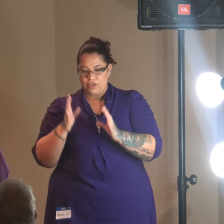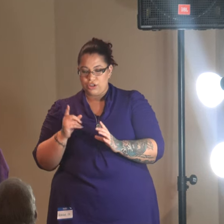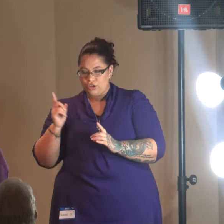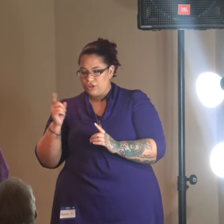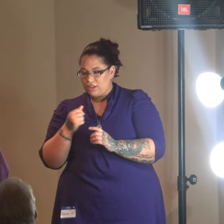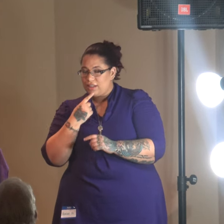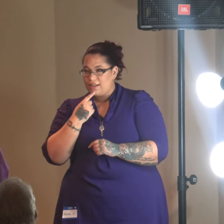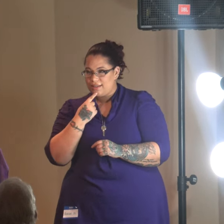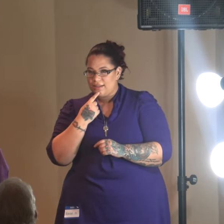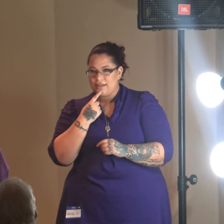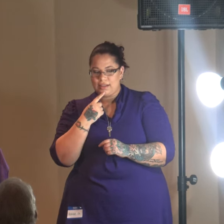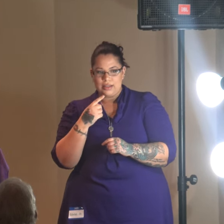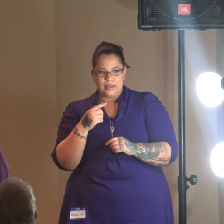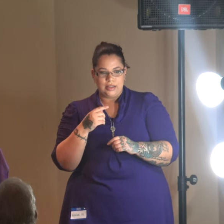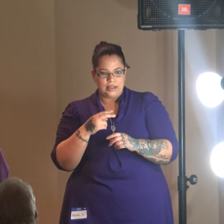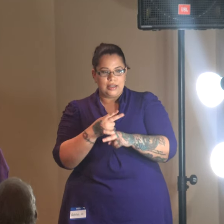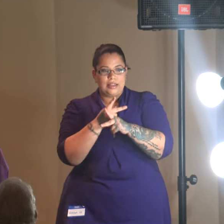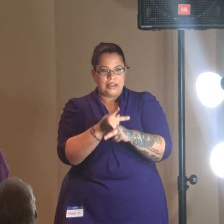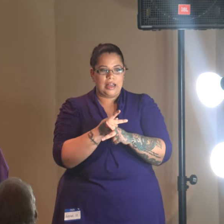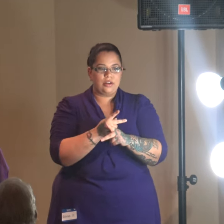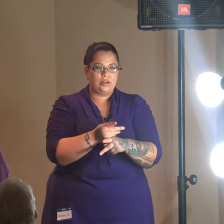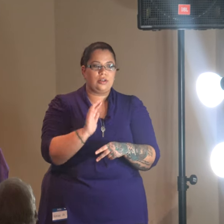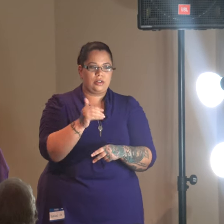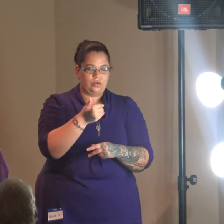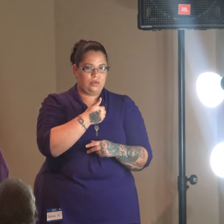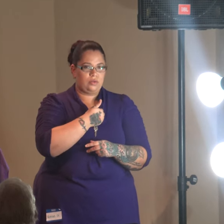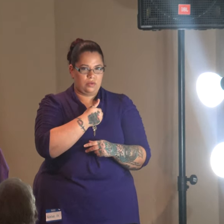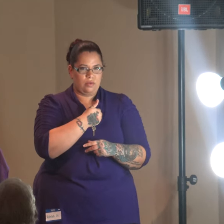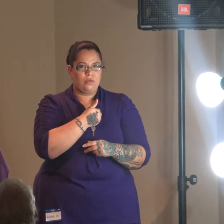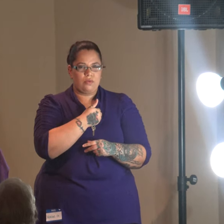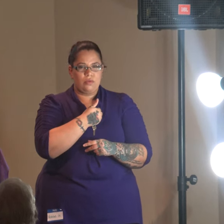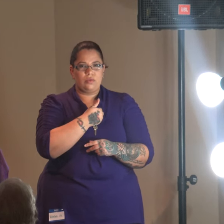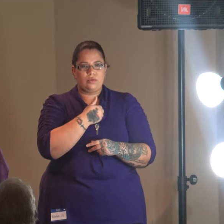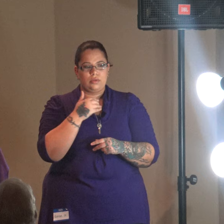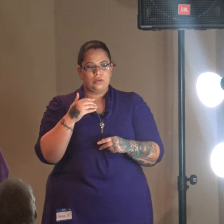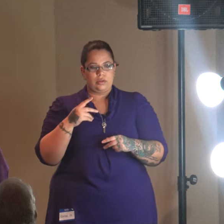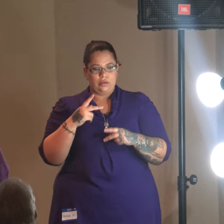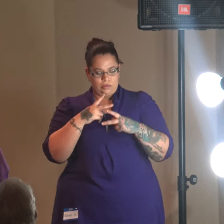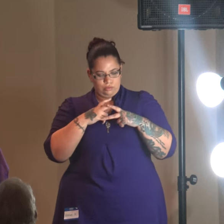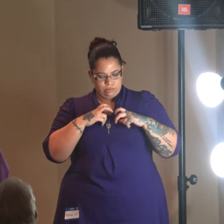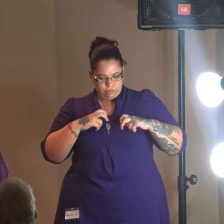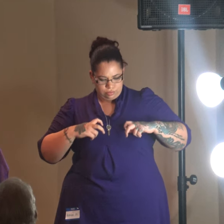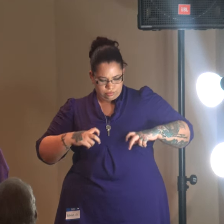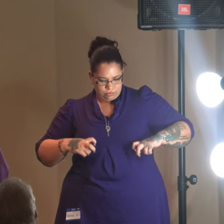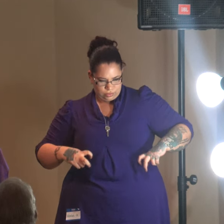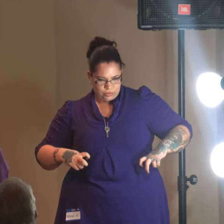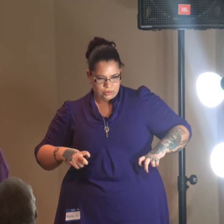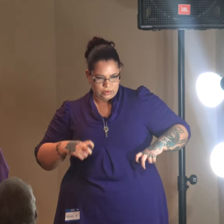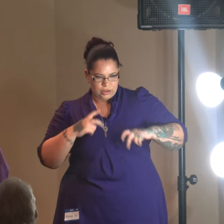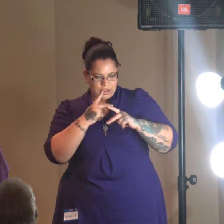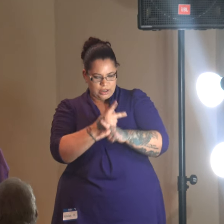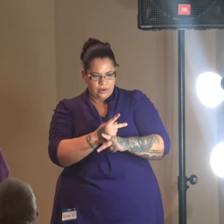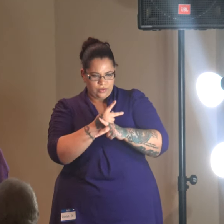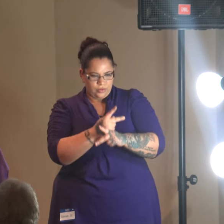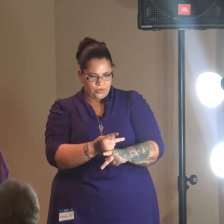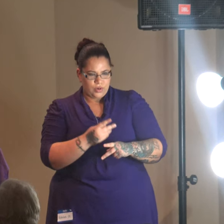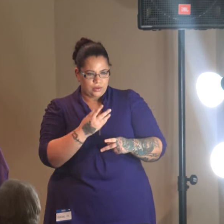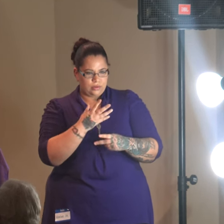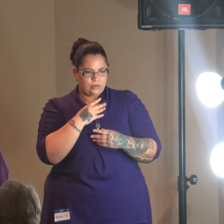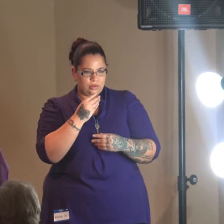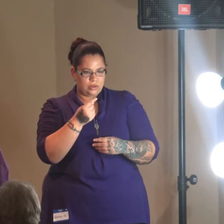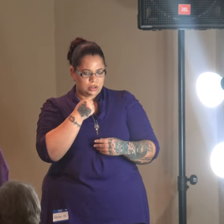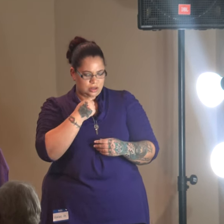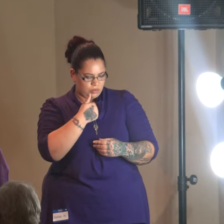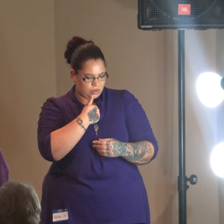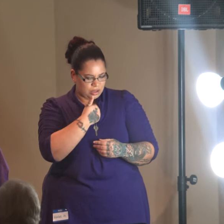your soul. So you go in, right, to your soul and you tend to the garden of your soul and you start to tell yourself more